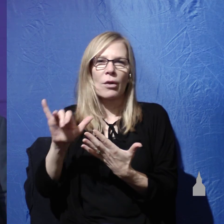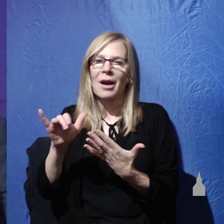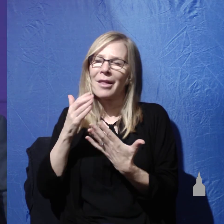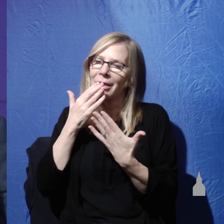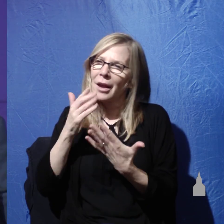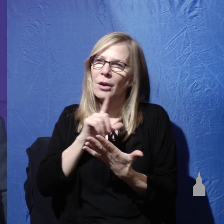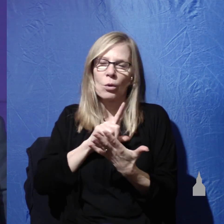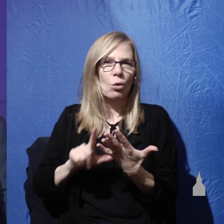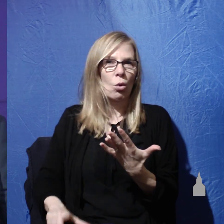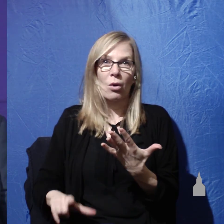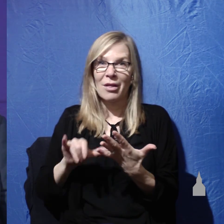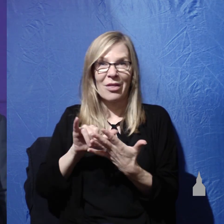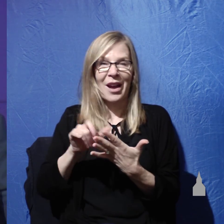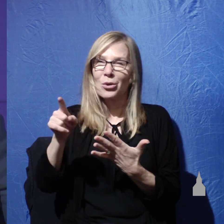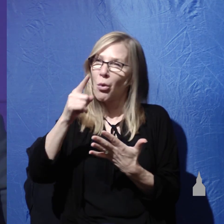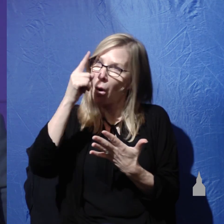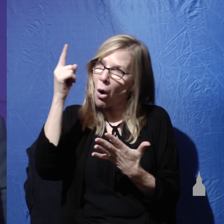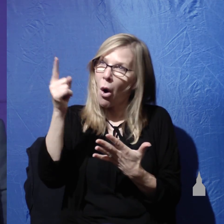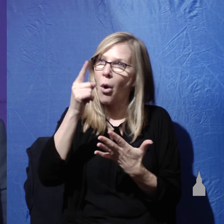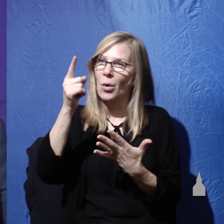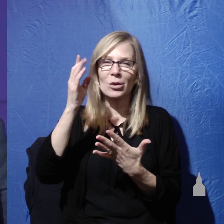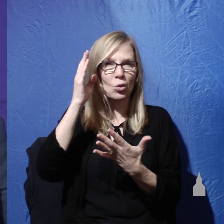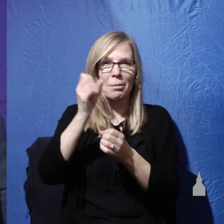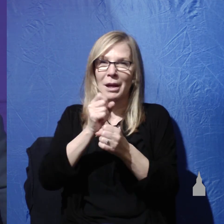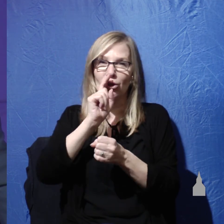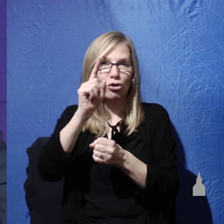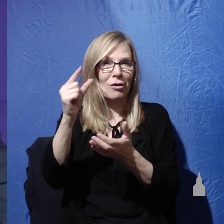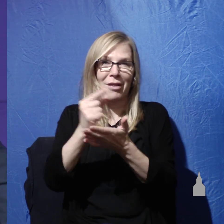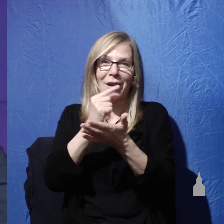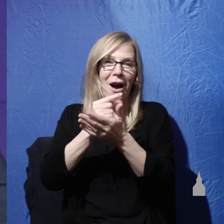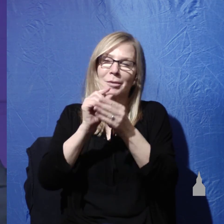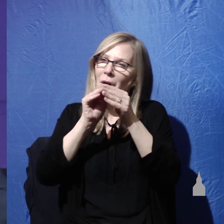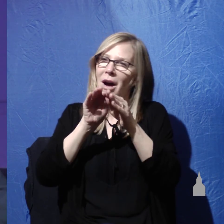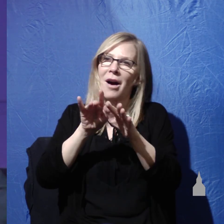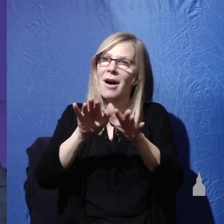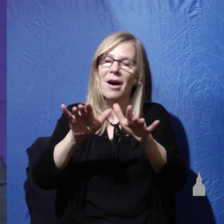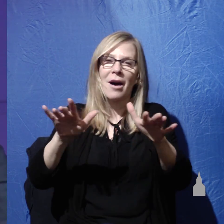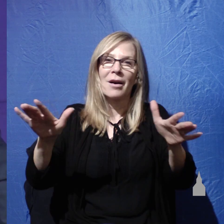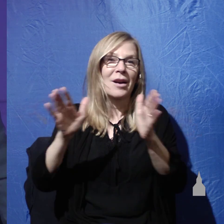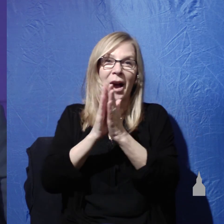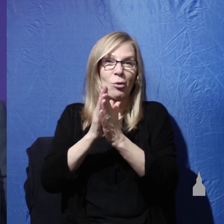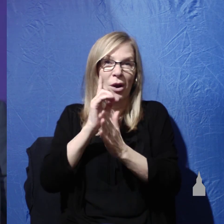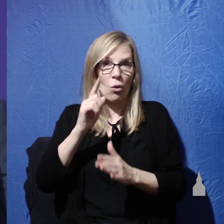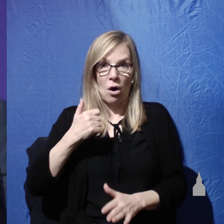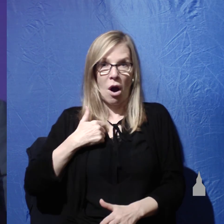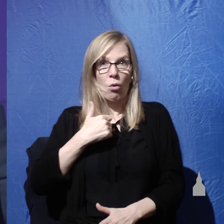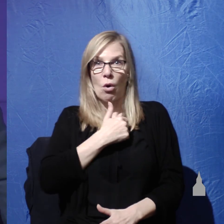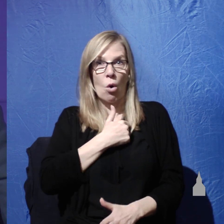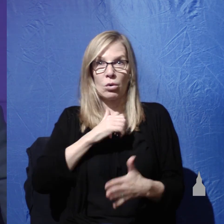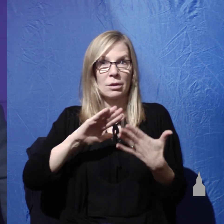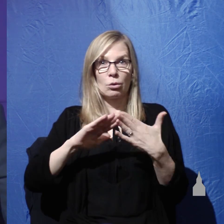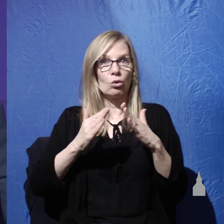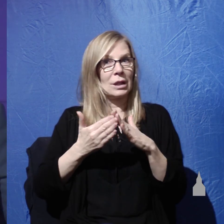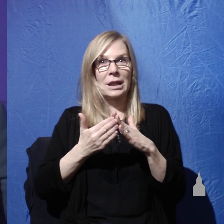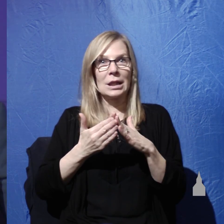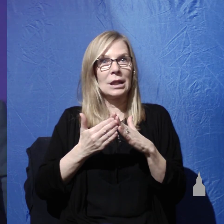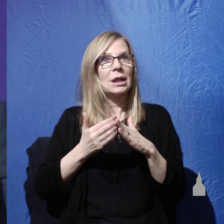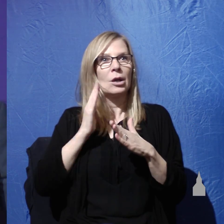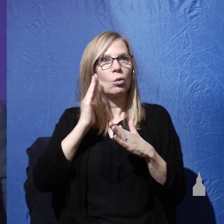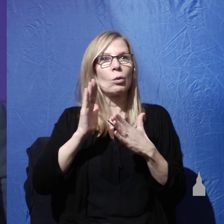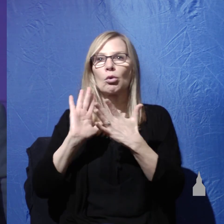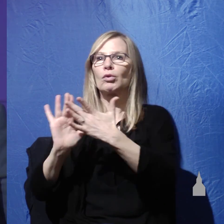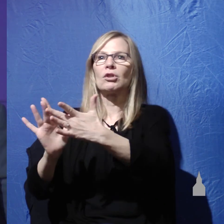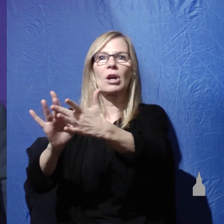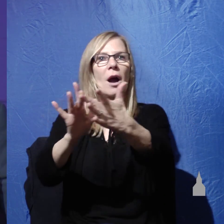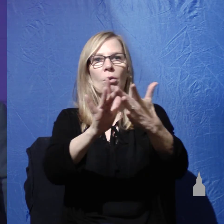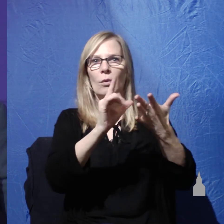it, Lord. And we thank you that you will always see to it that the gospel goes to the ends of this earth. I pray, Lord, for our own community, that we'll reach out